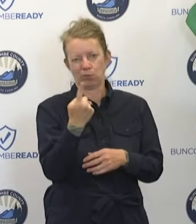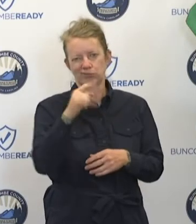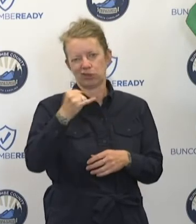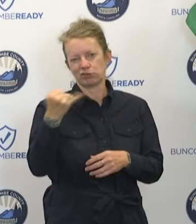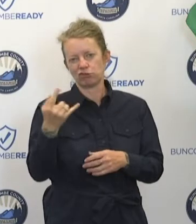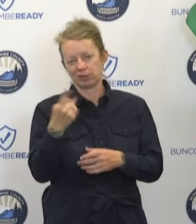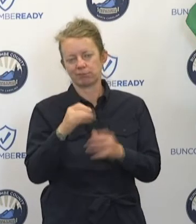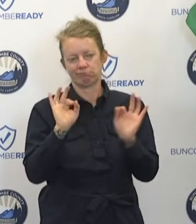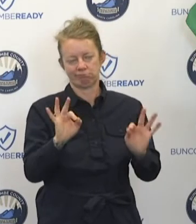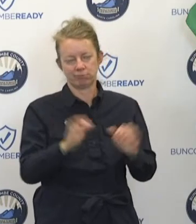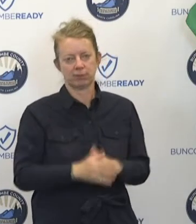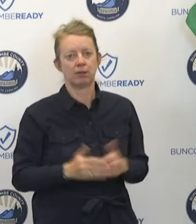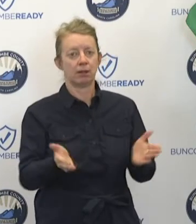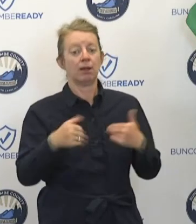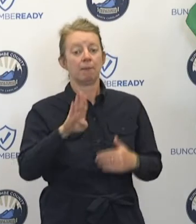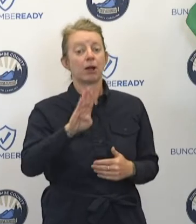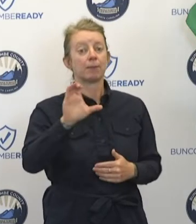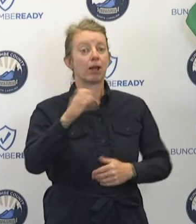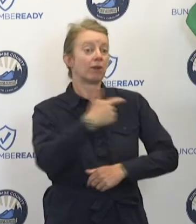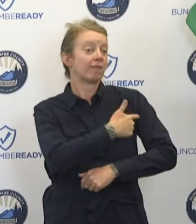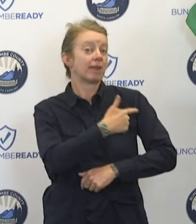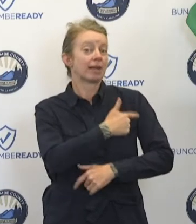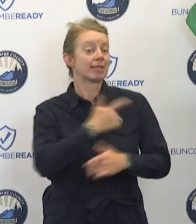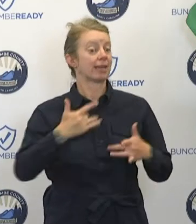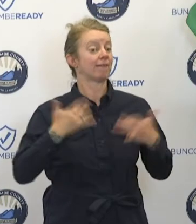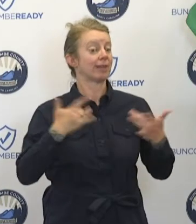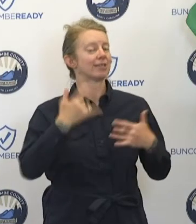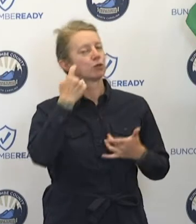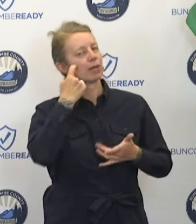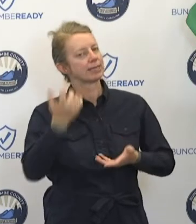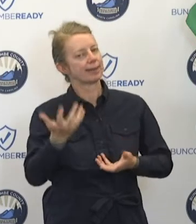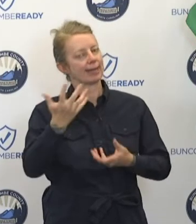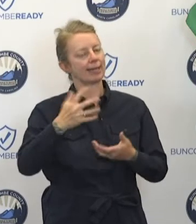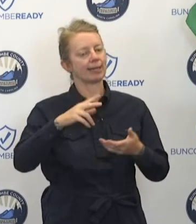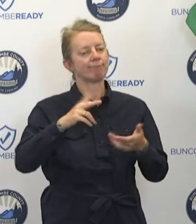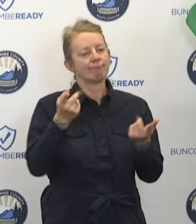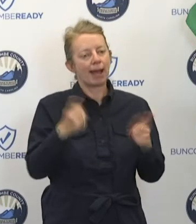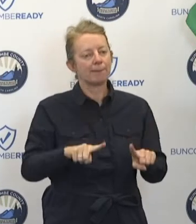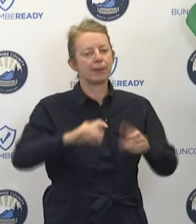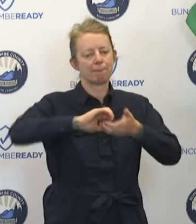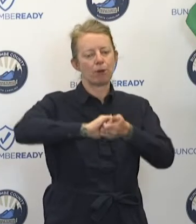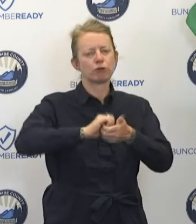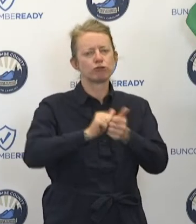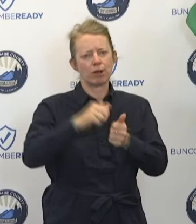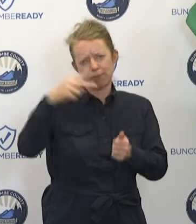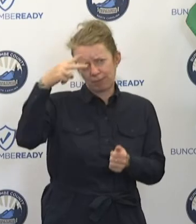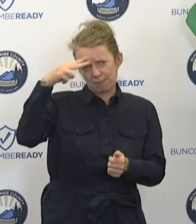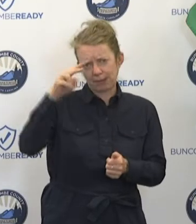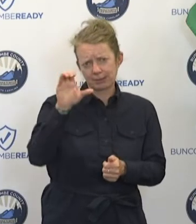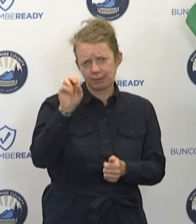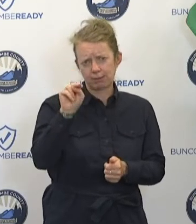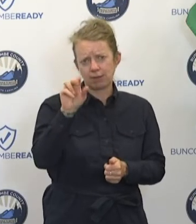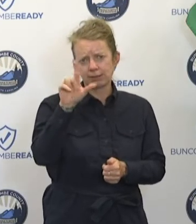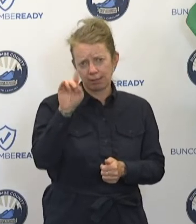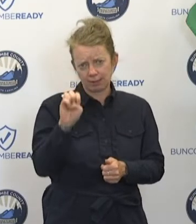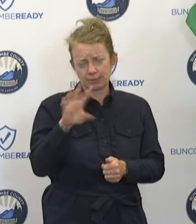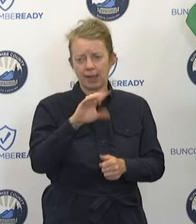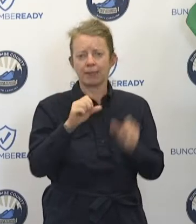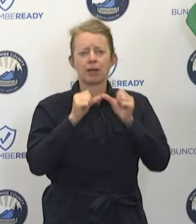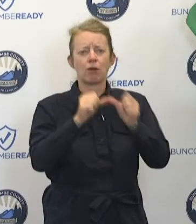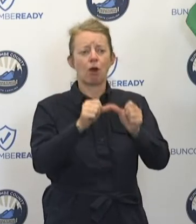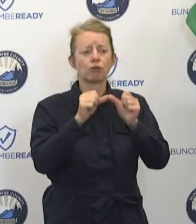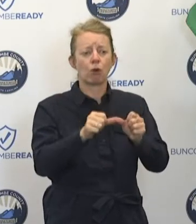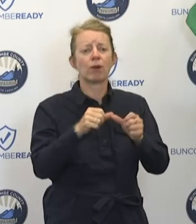Buncombe County vaccine events recently included a partnership with the Mexican consulate and ongoing vaccination of individuals who